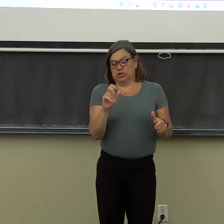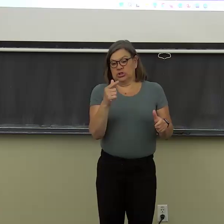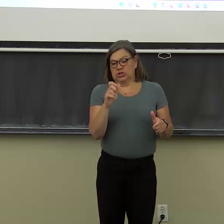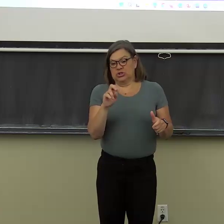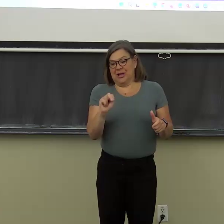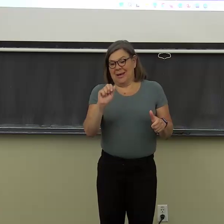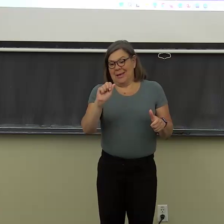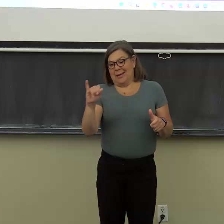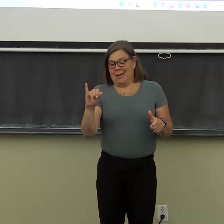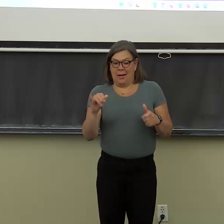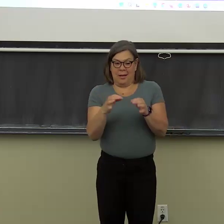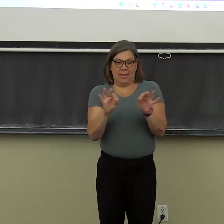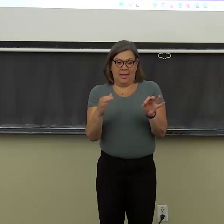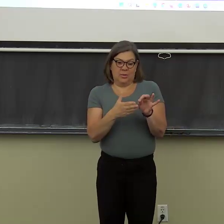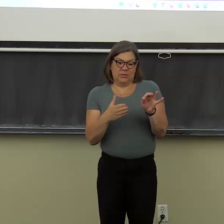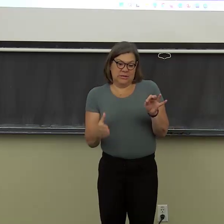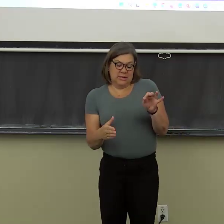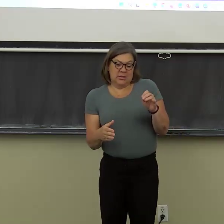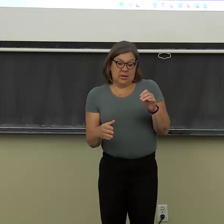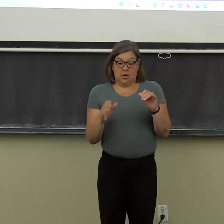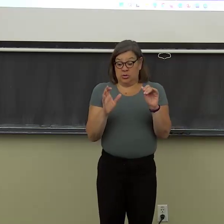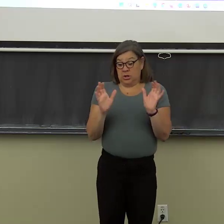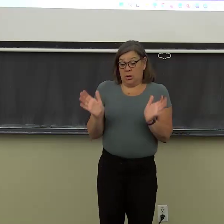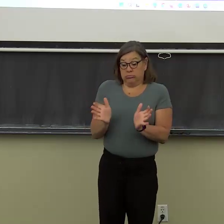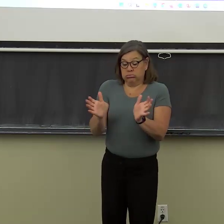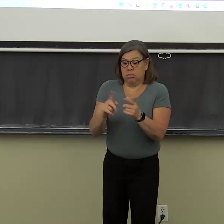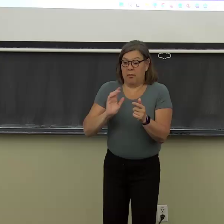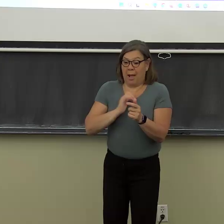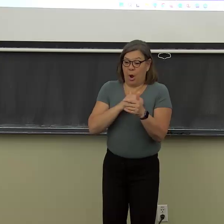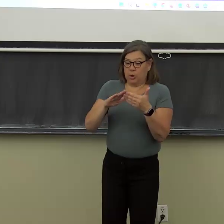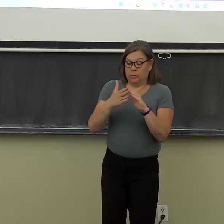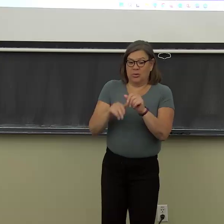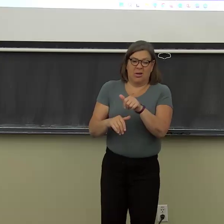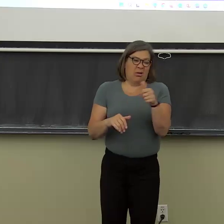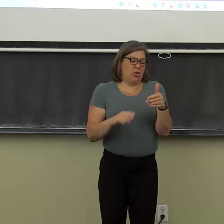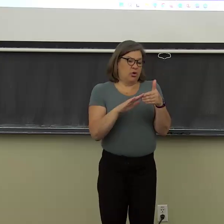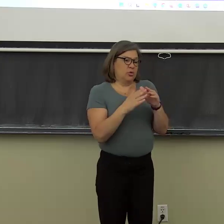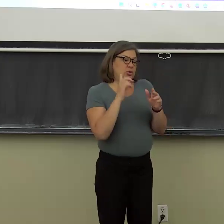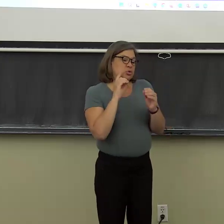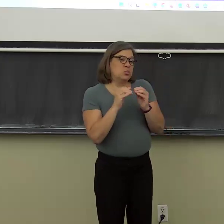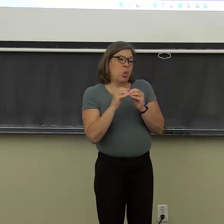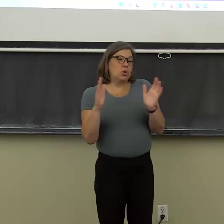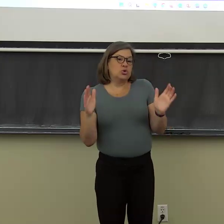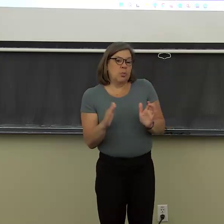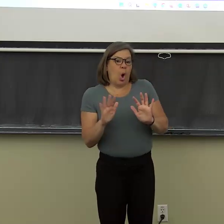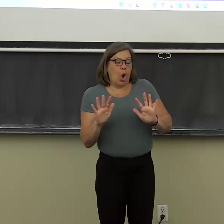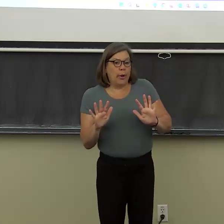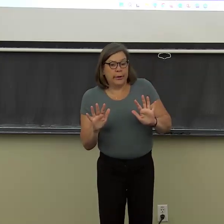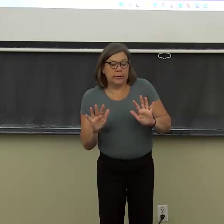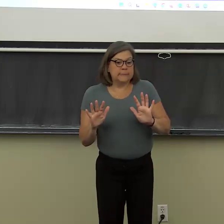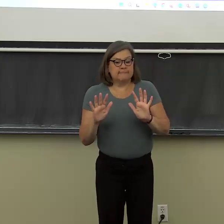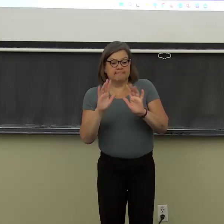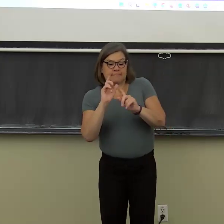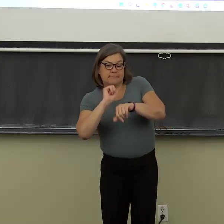there is a push, not just by our community, but by other communities, towards smaller, curated, narrow